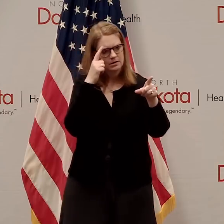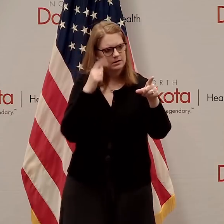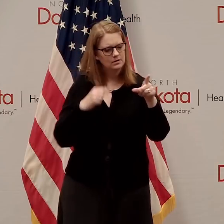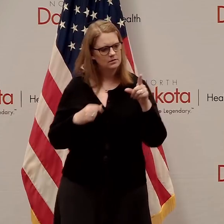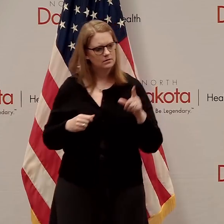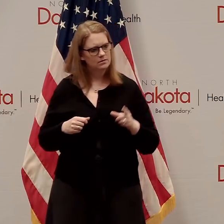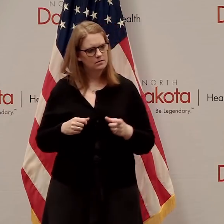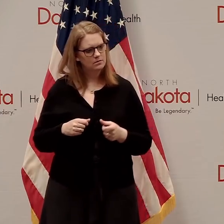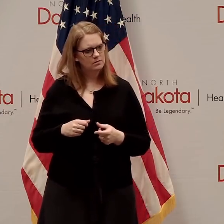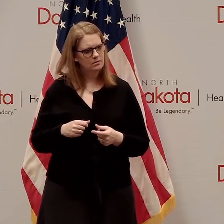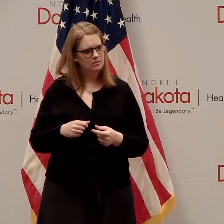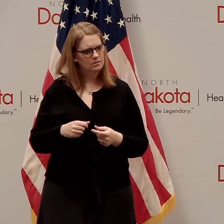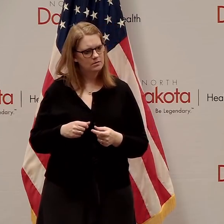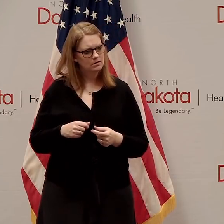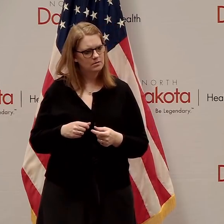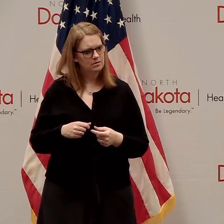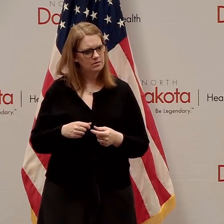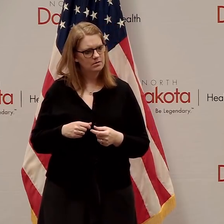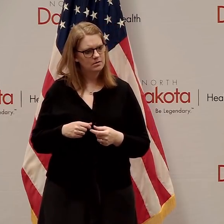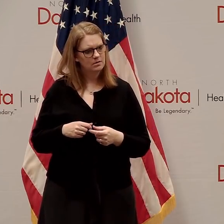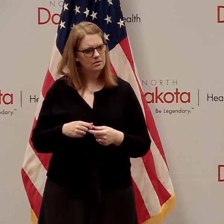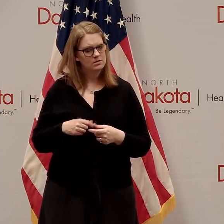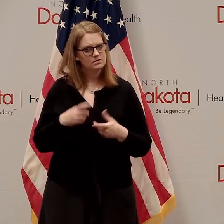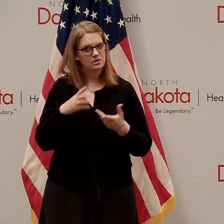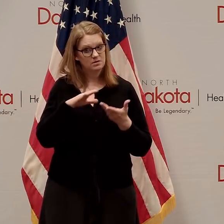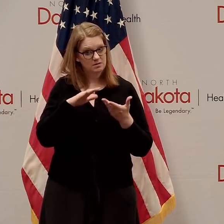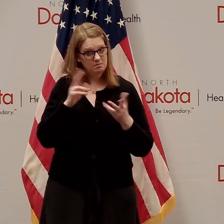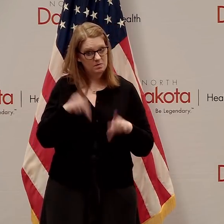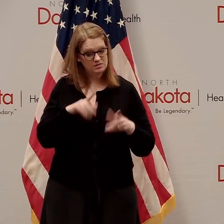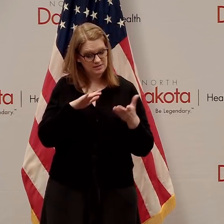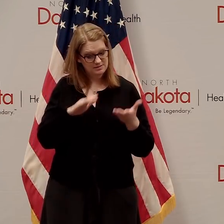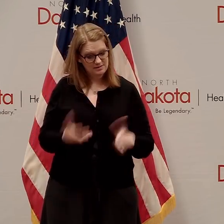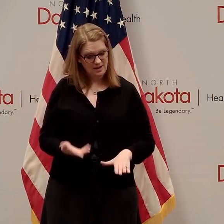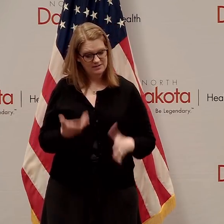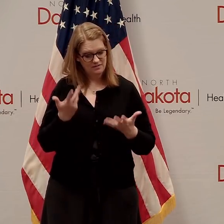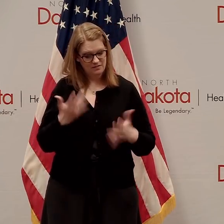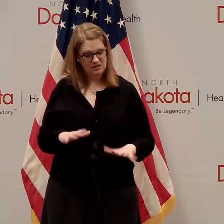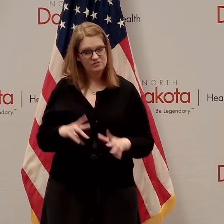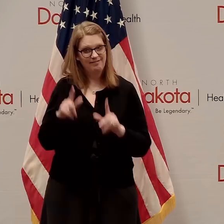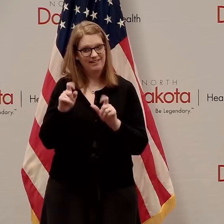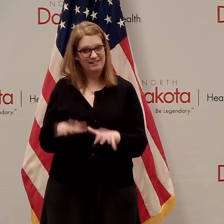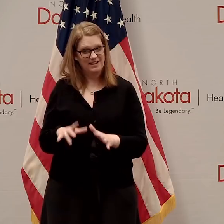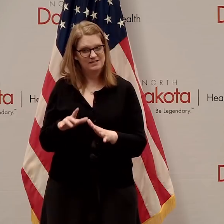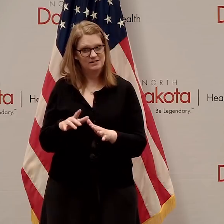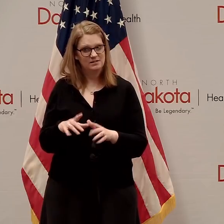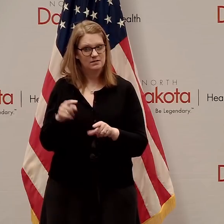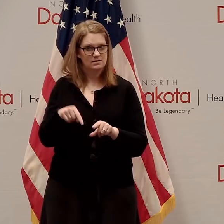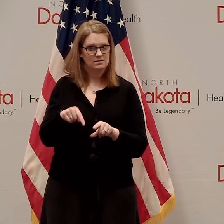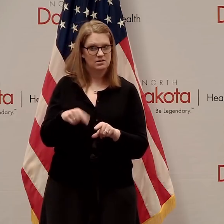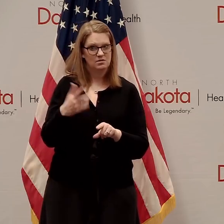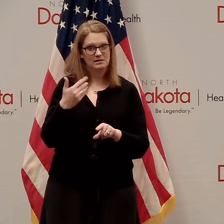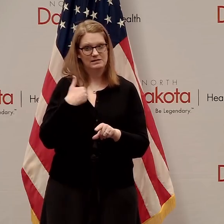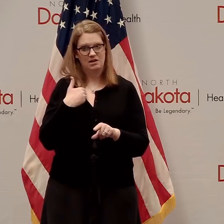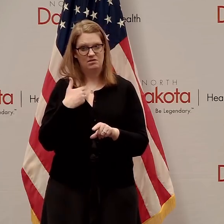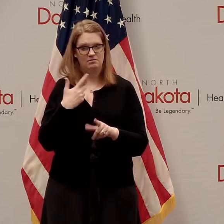some question as to whether post-mortem tests are accurate. Do you share any concern